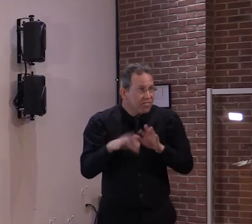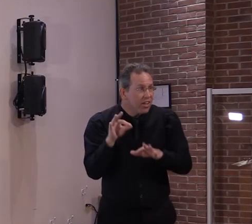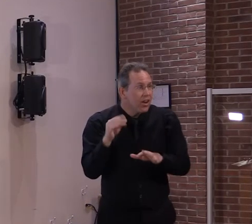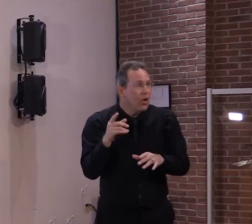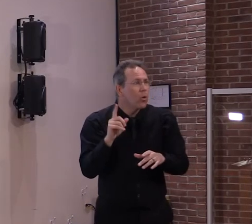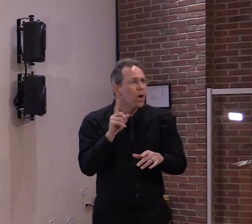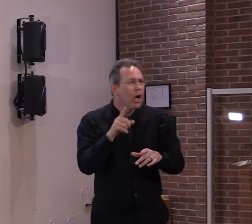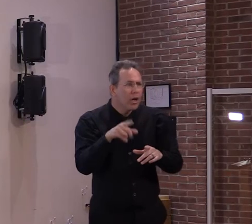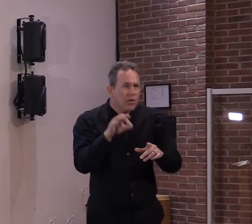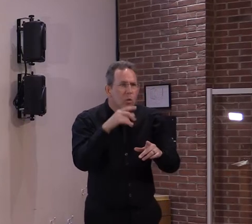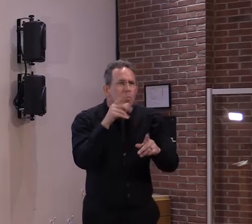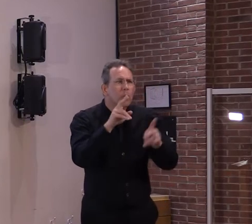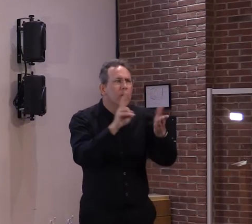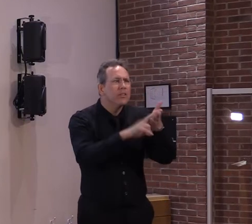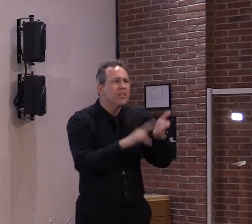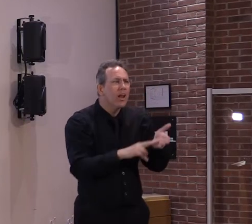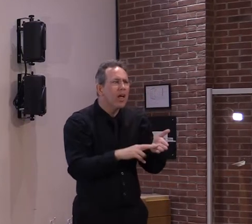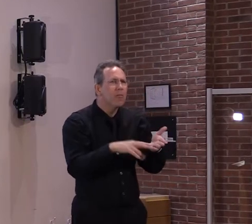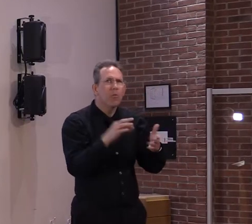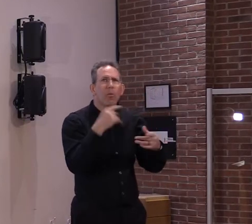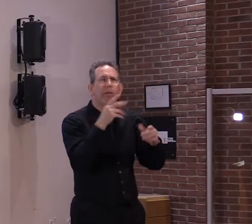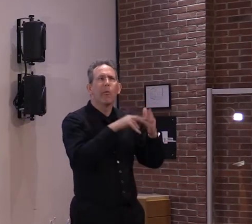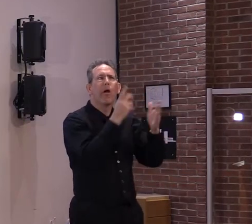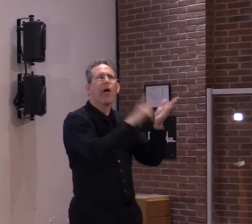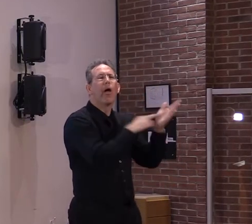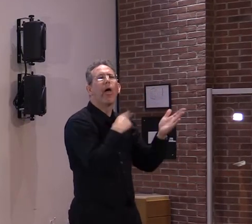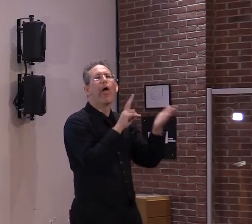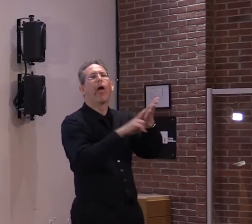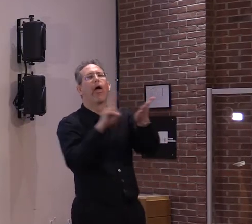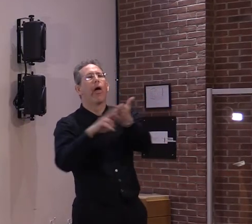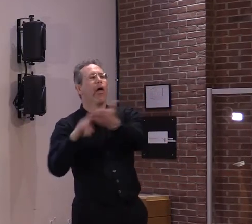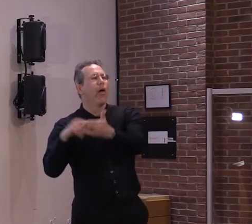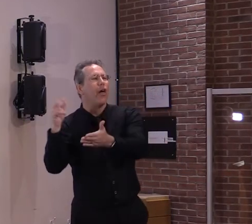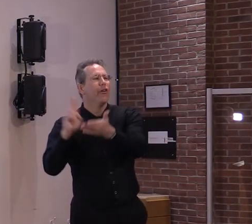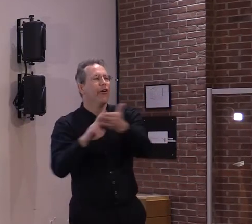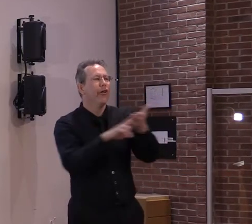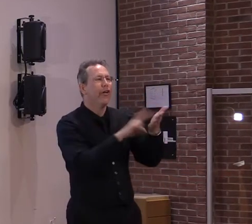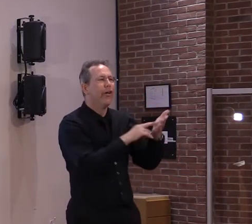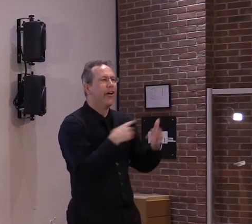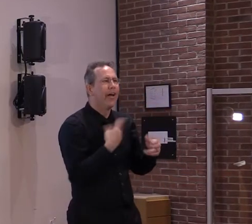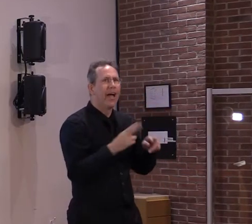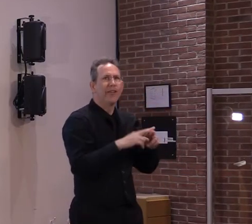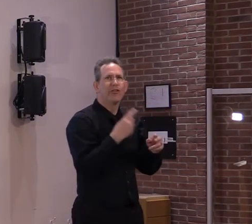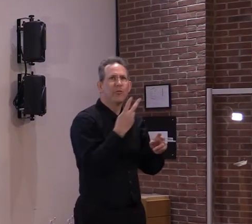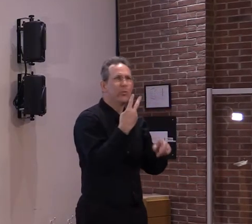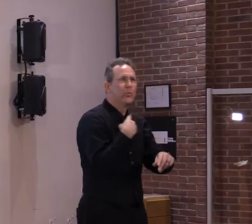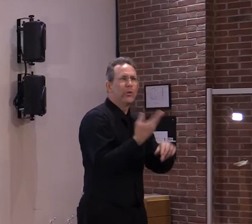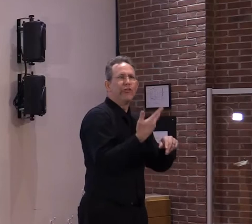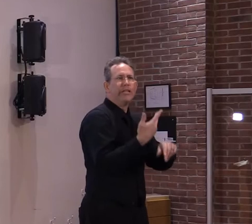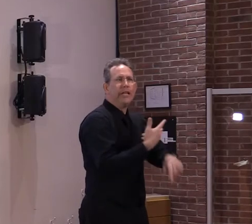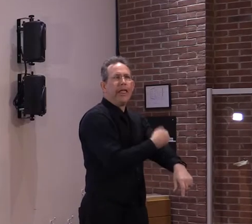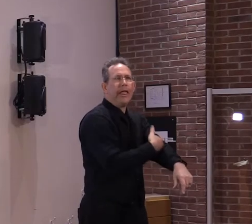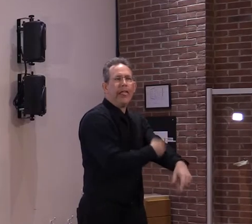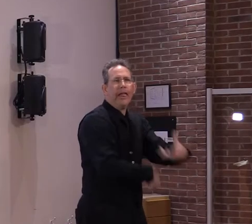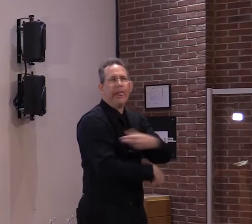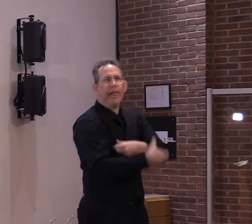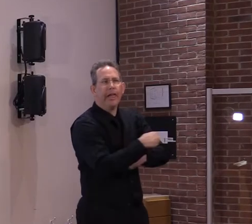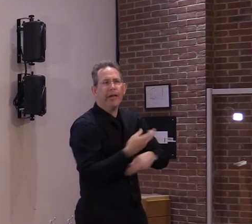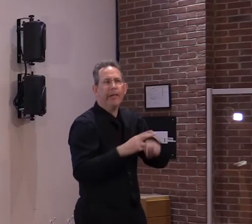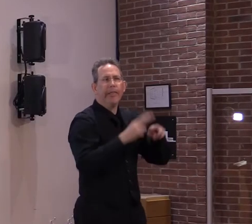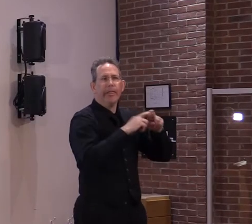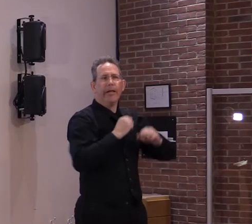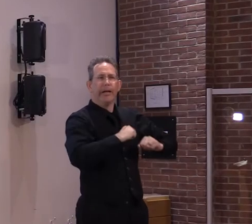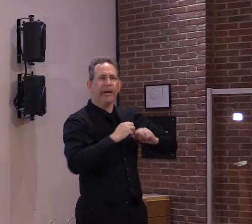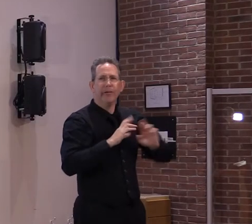immunity? Well, you know, at this point in time, I'm not aware that you could actually try to game the system that way,